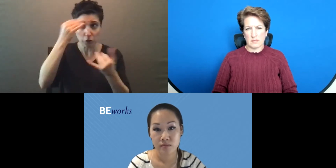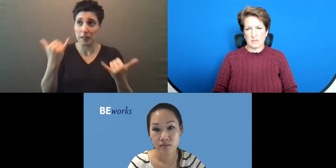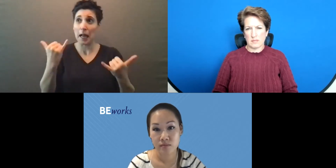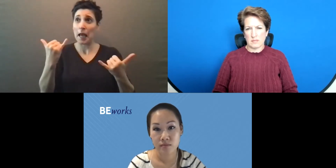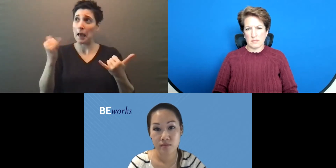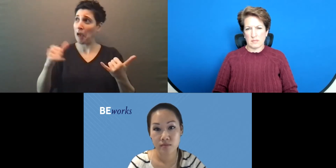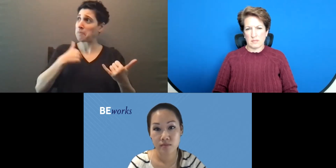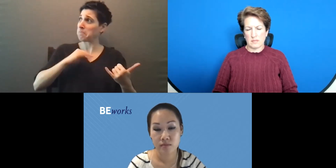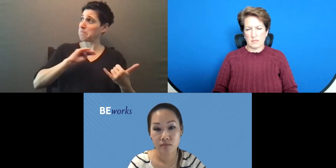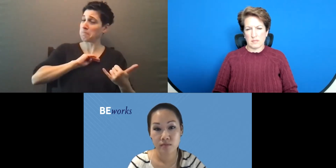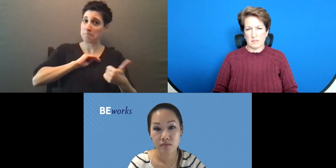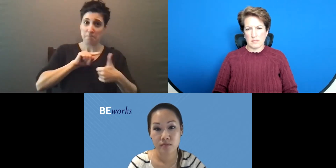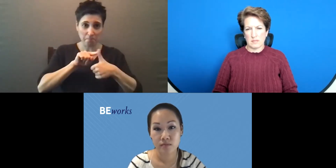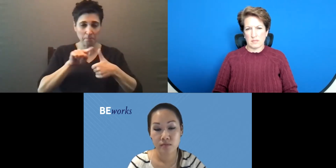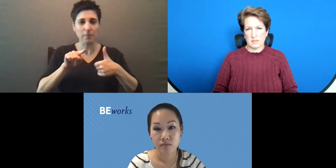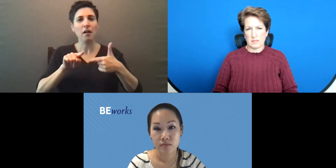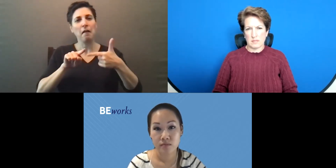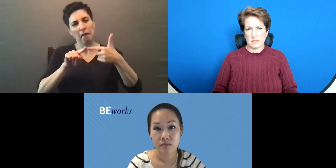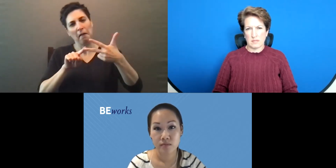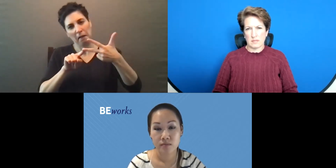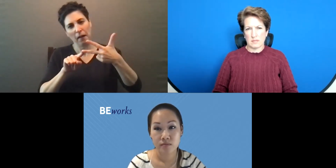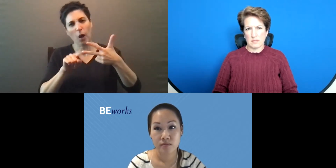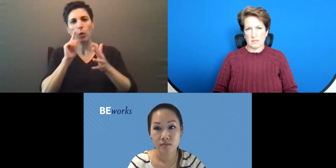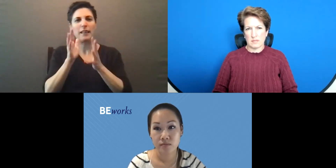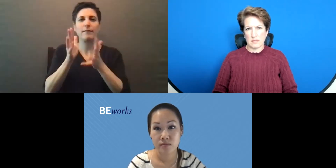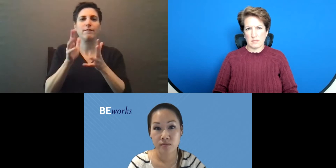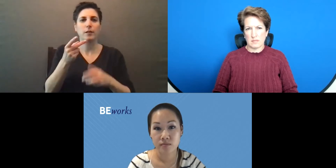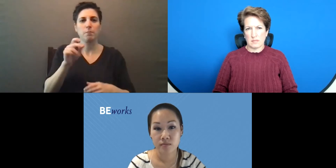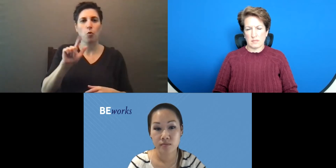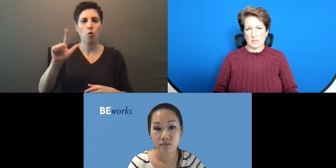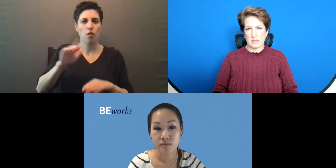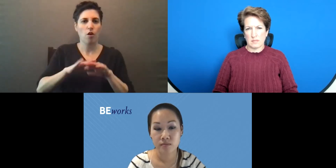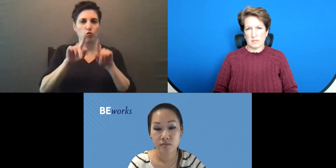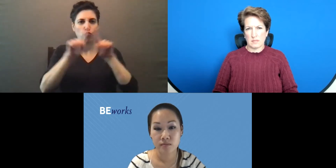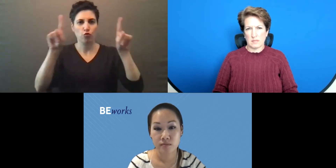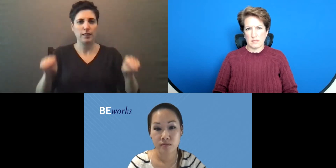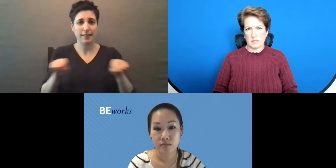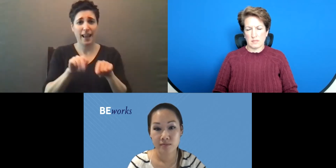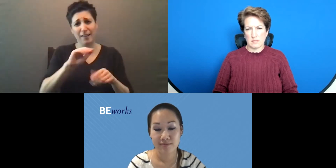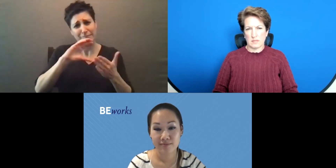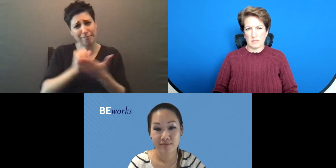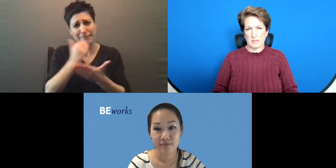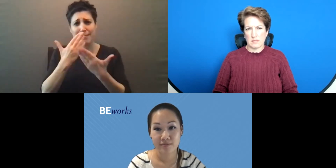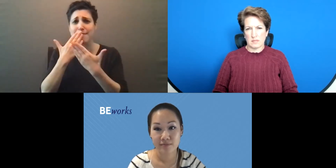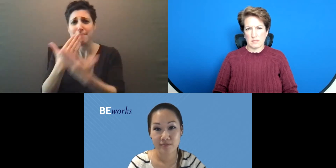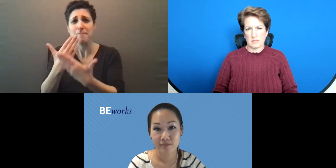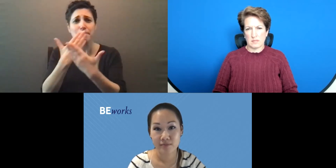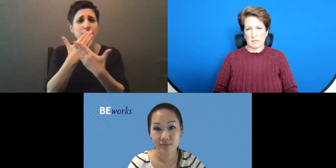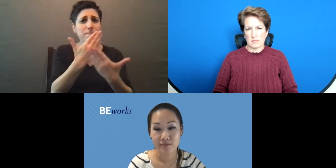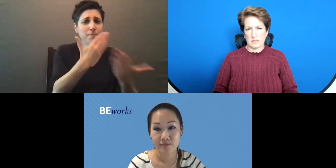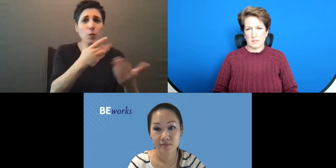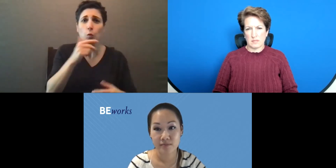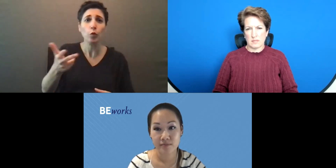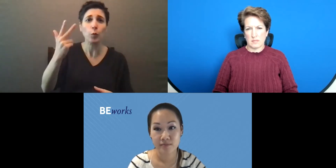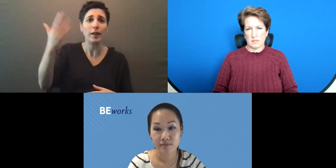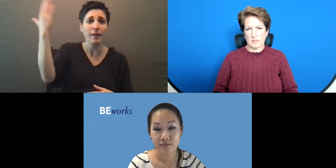for. So we'll just let that be up on the screen for a couple of minutes. And just wanting to say thank you again to all of our presenters, to all